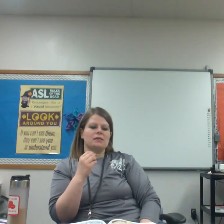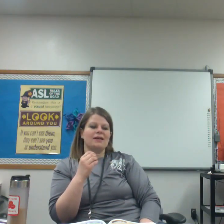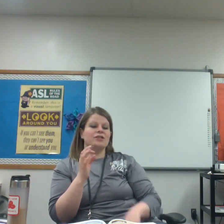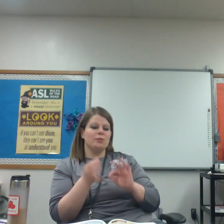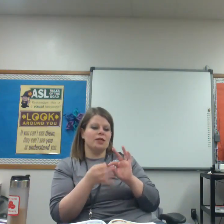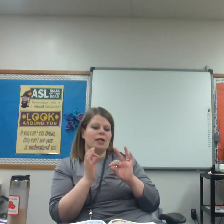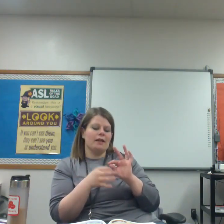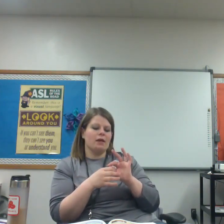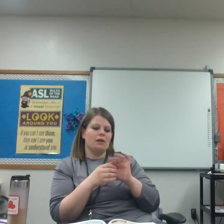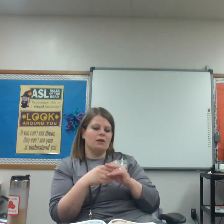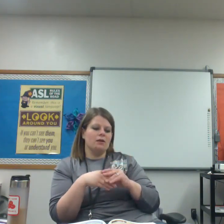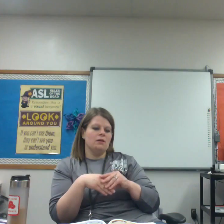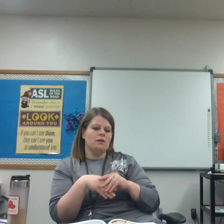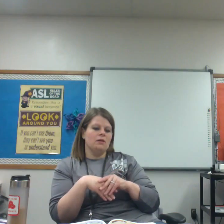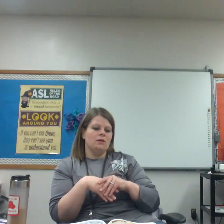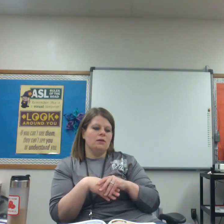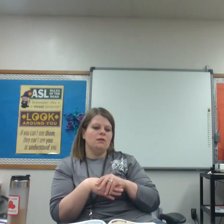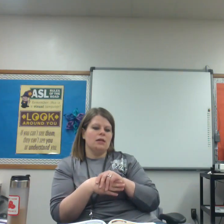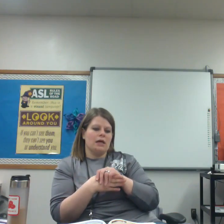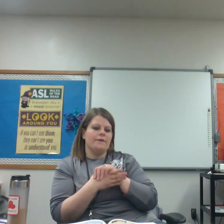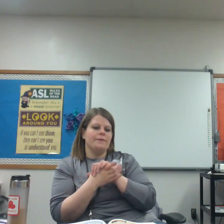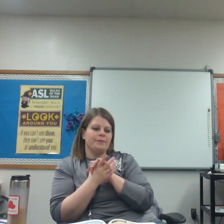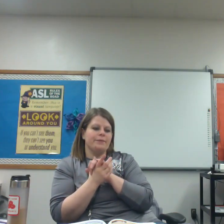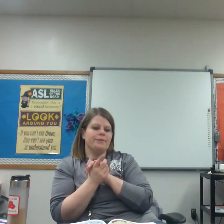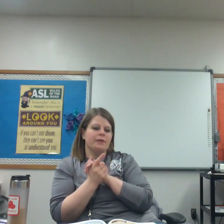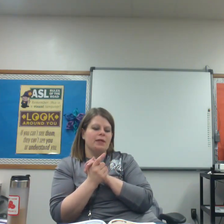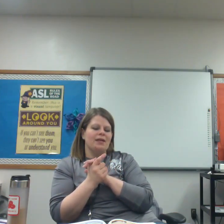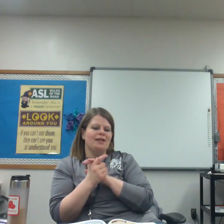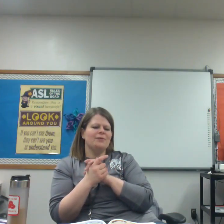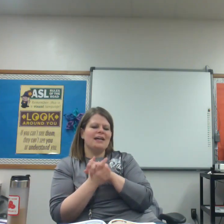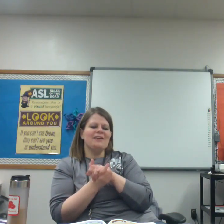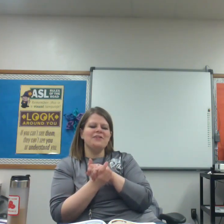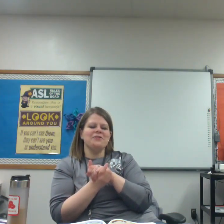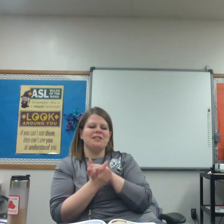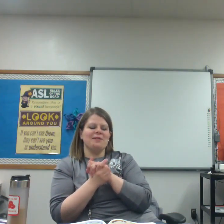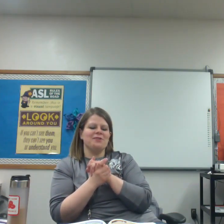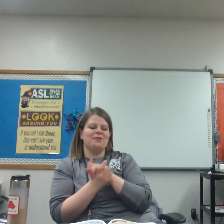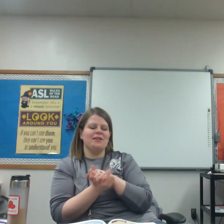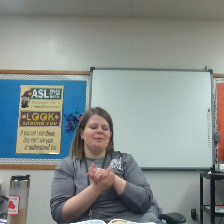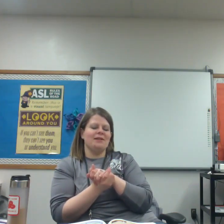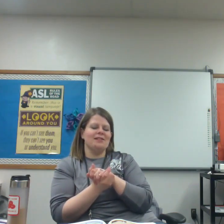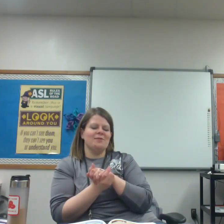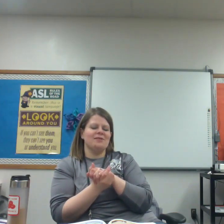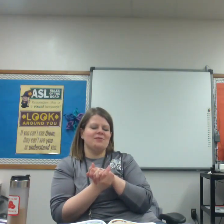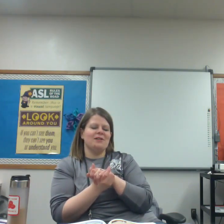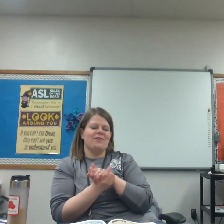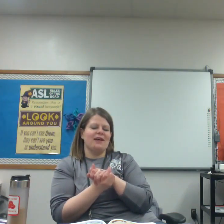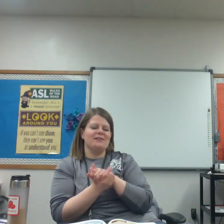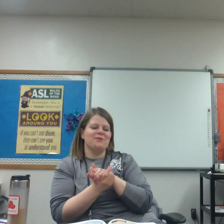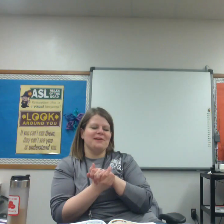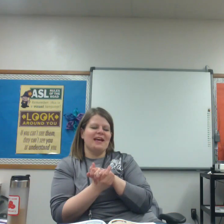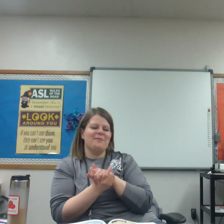I interpreted it, I think. That's cool. Yeah. That you interpreted. It was kind of interesting because you'd think because it was Through Deaf Eyes, it would have been